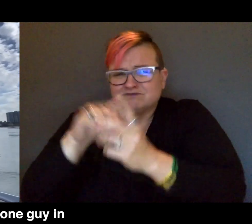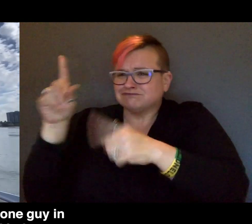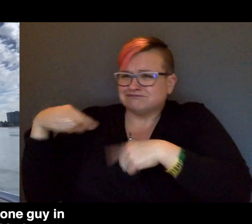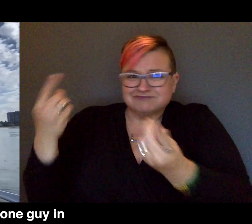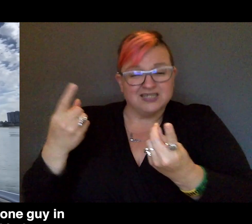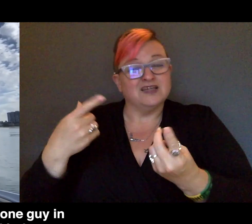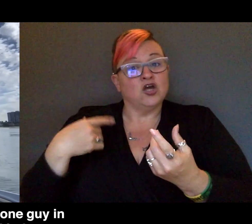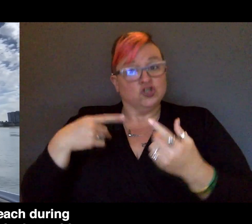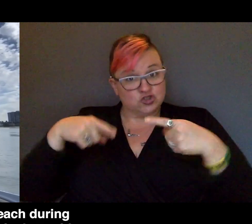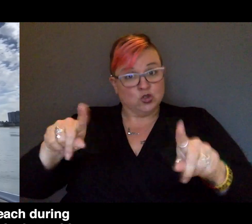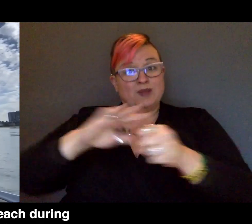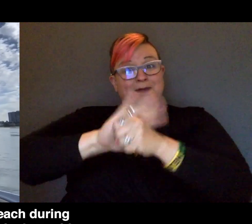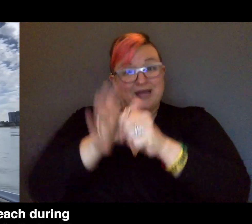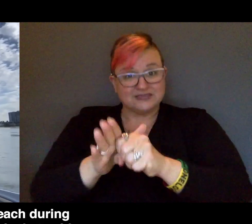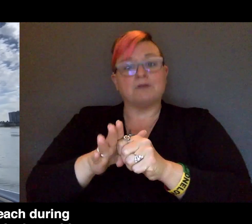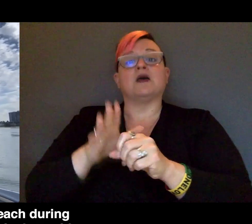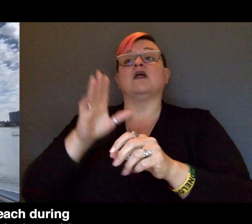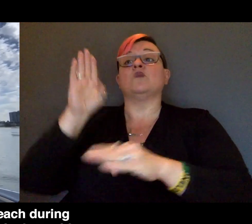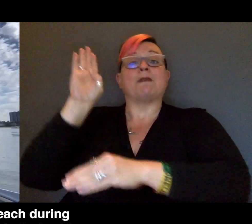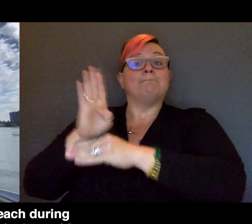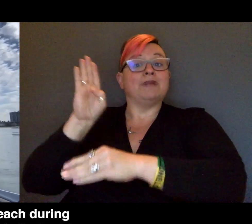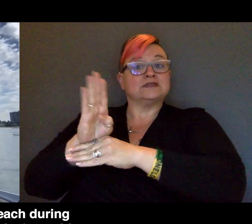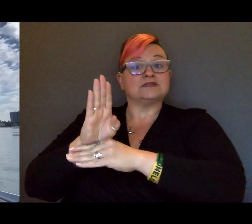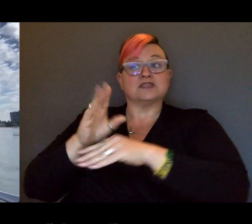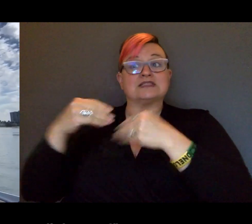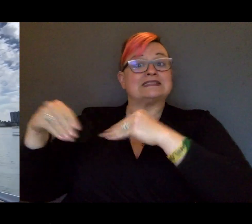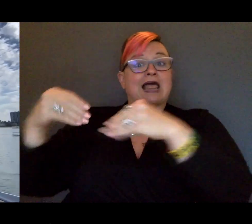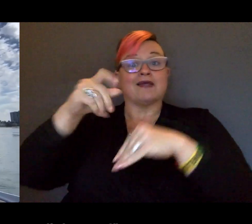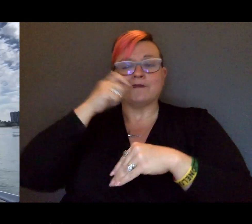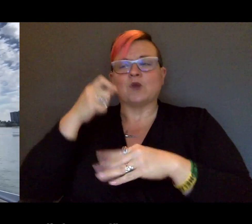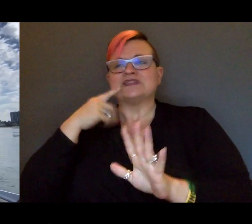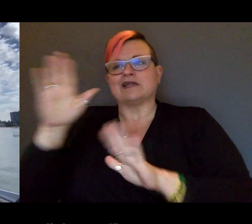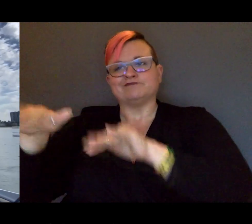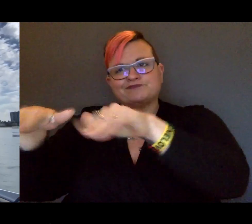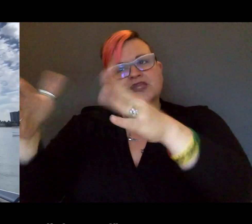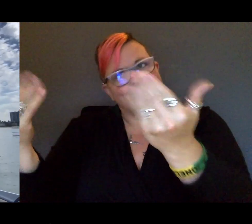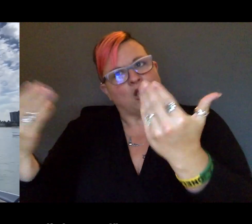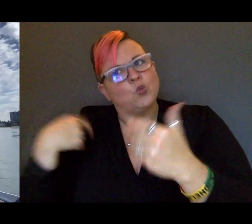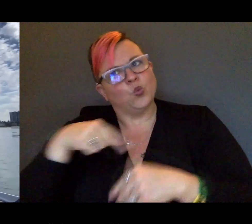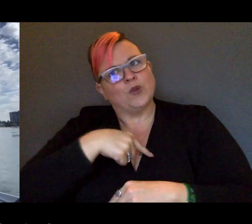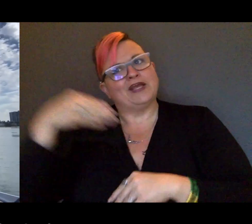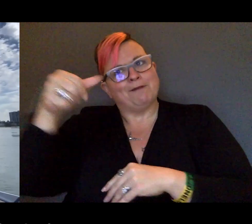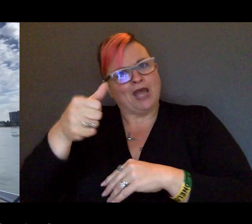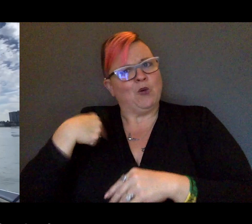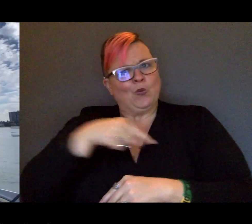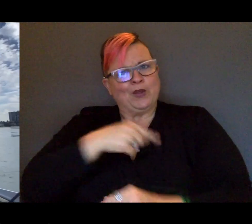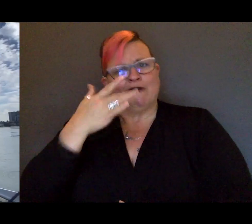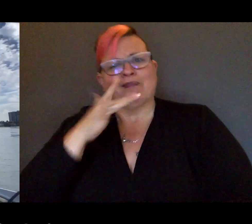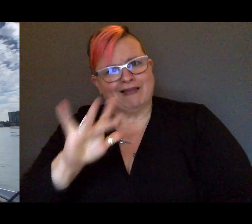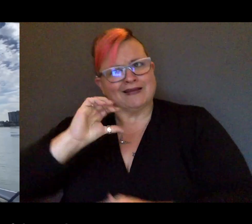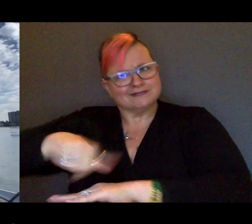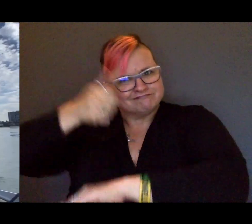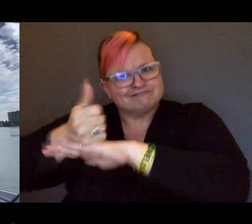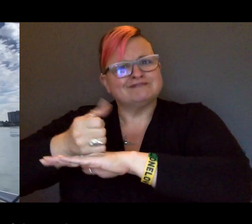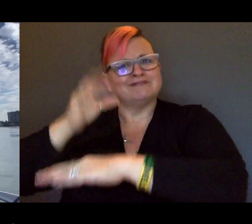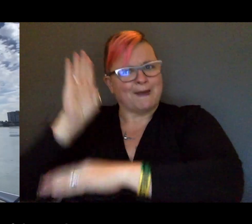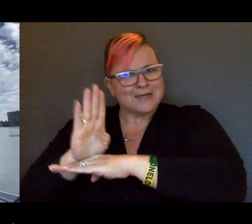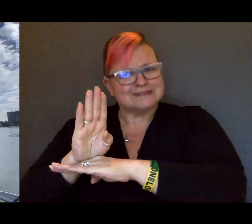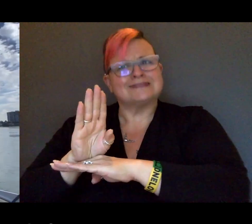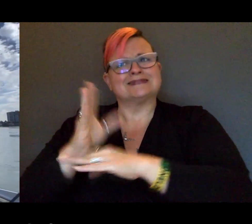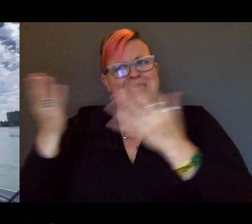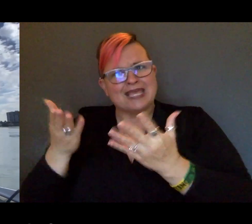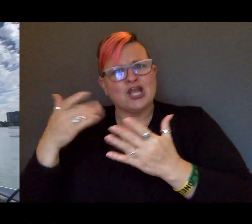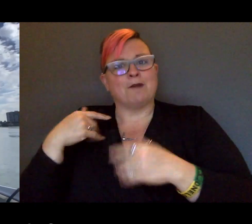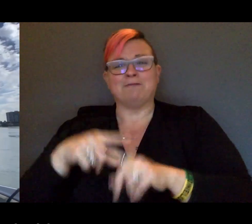guy in the retail industry in Long Beach during the pandemic that said, hey, cannabis could pay a little more. We're the luckiest businesses on the face of the